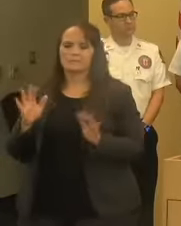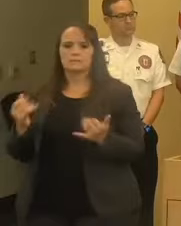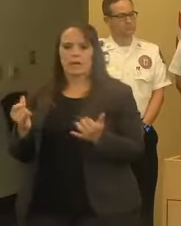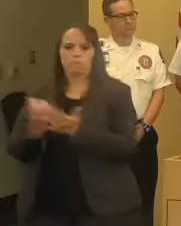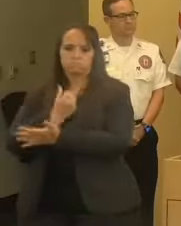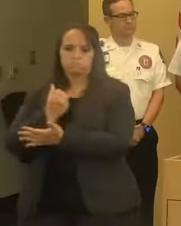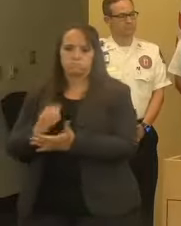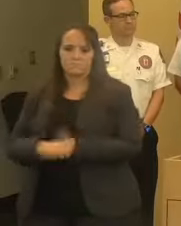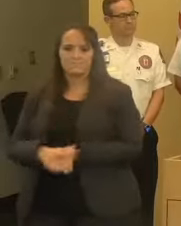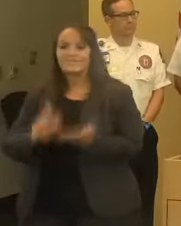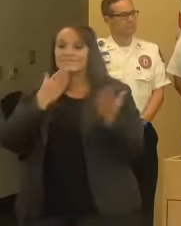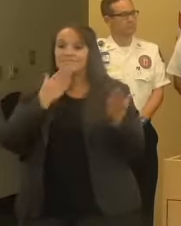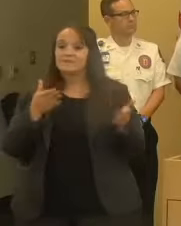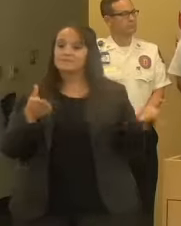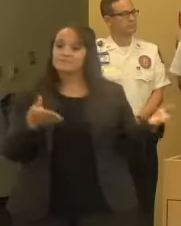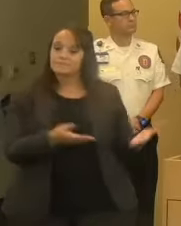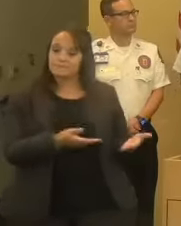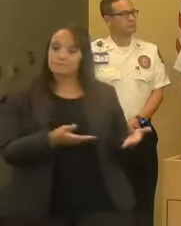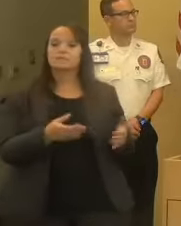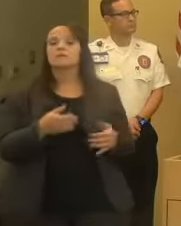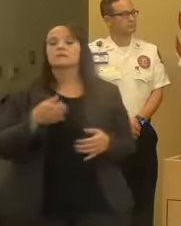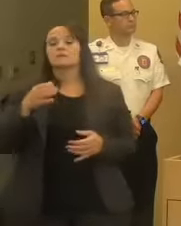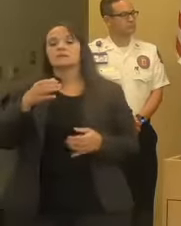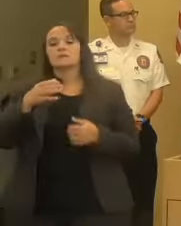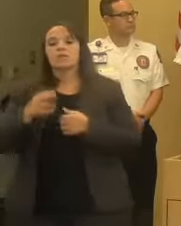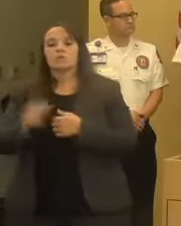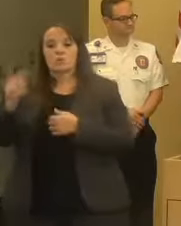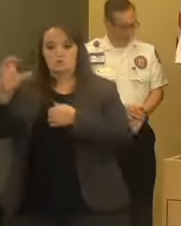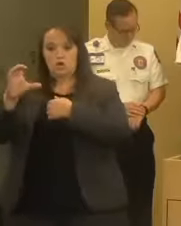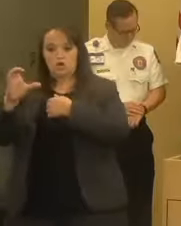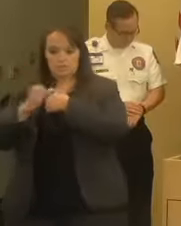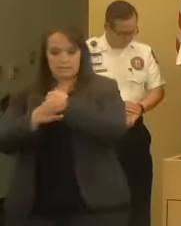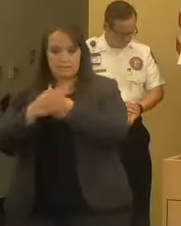you. Now I'm going to introduce Chief Reggie Burgess from the Charleston Police Department.